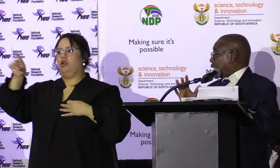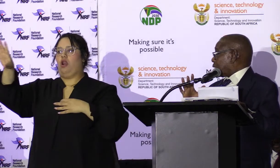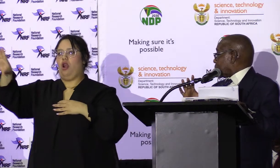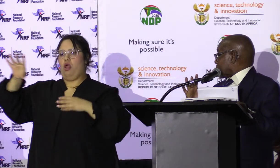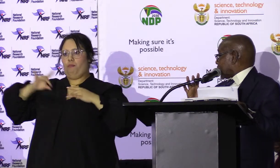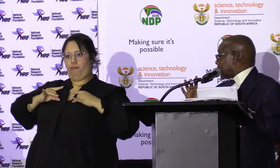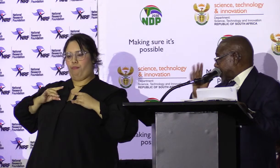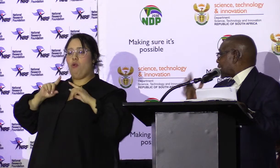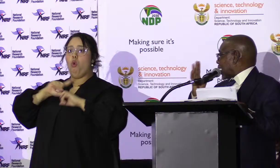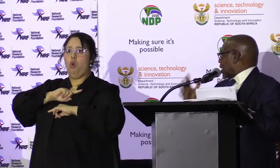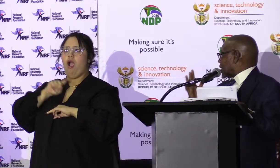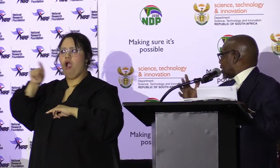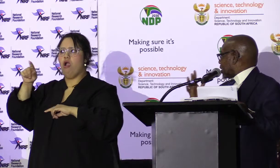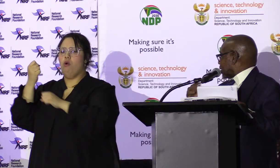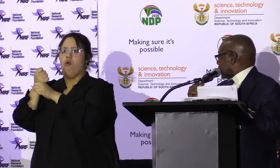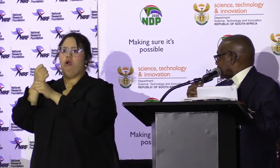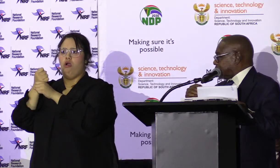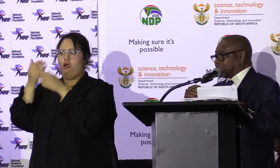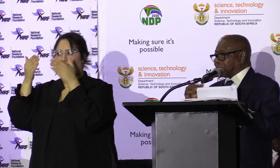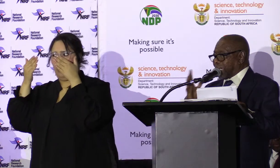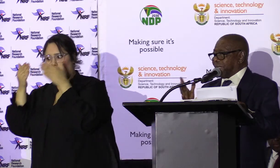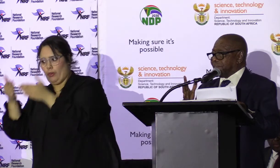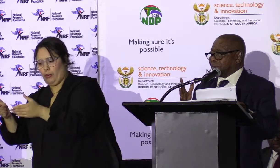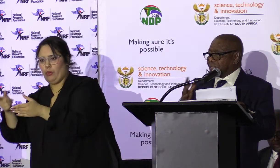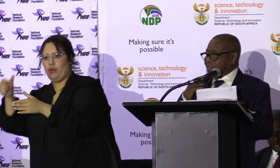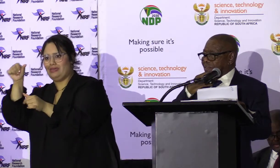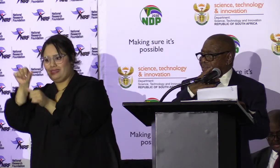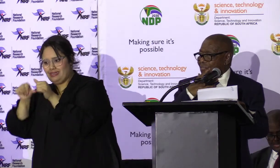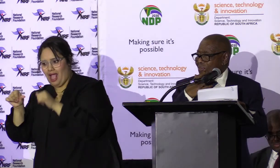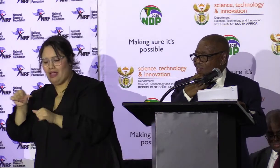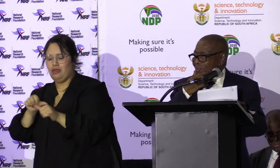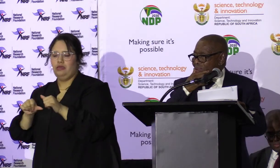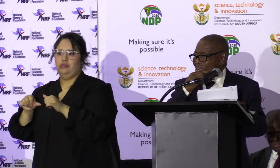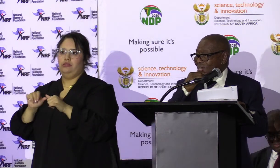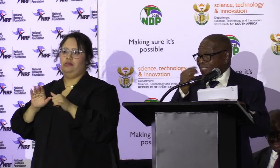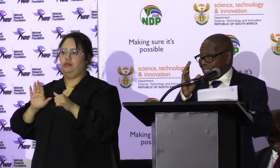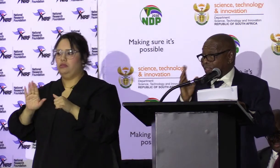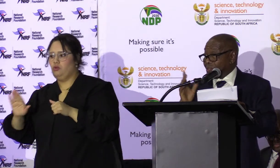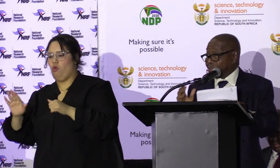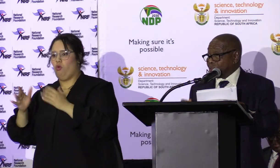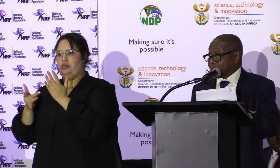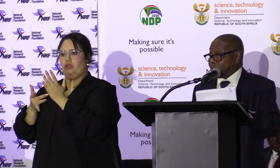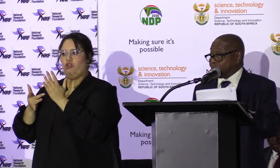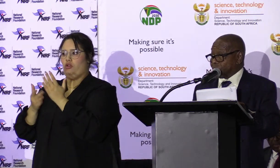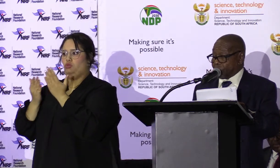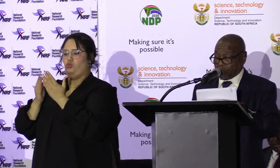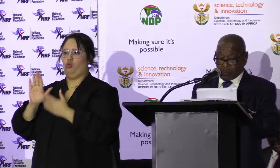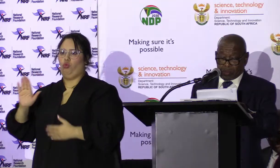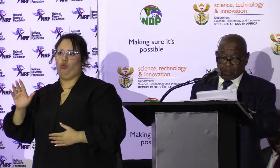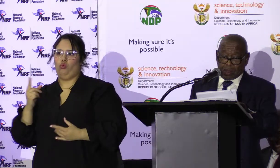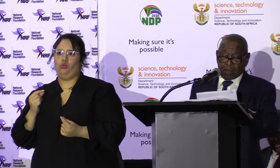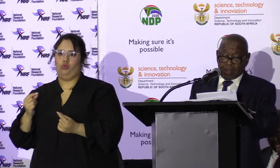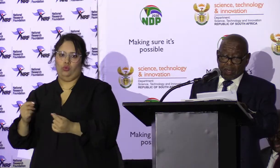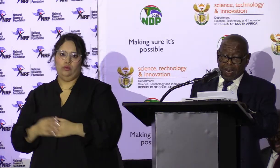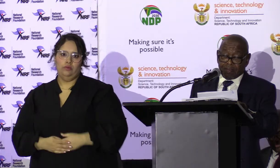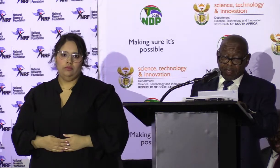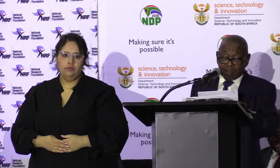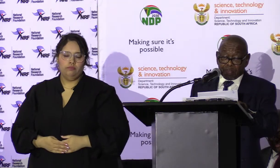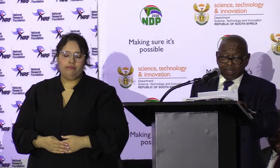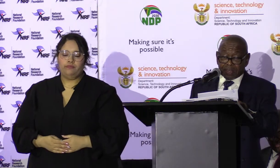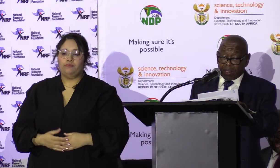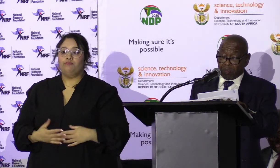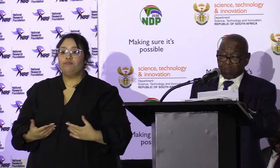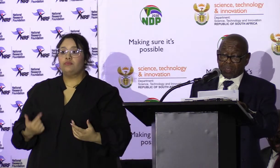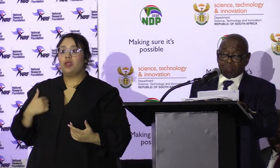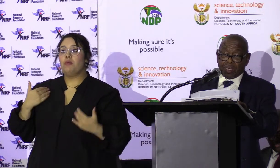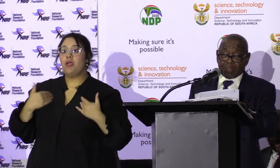Because of the work, it's a dedicated science and technology school. I'm